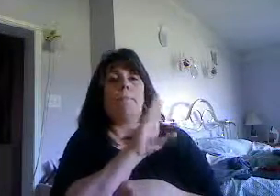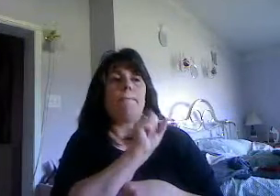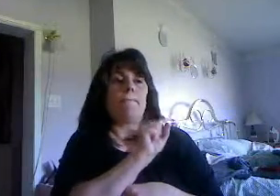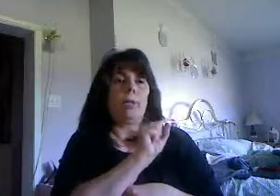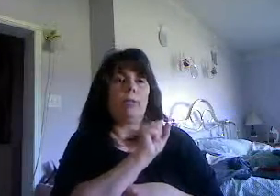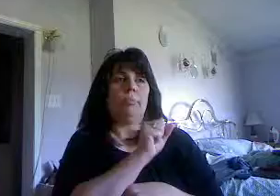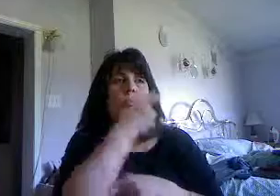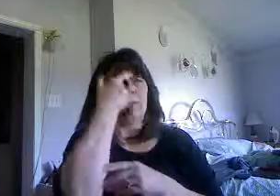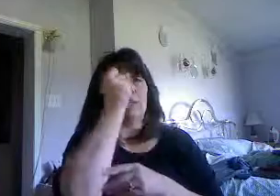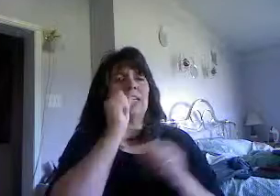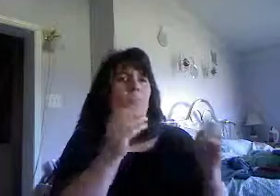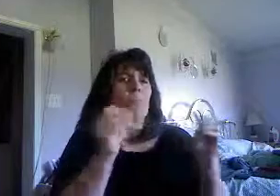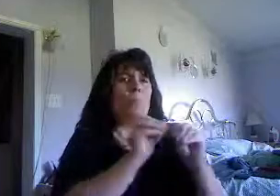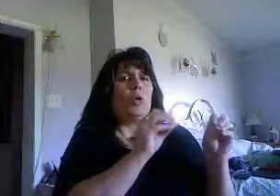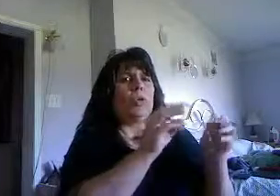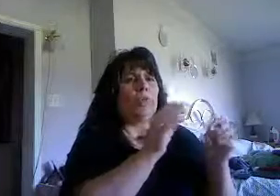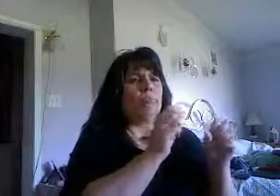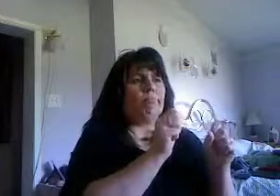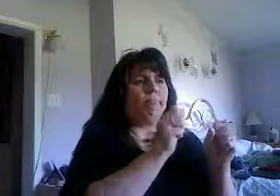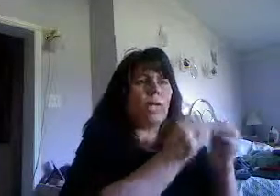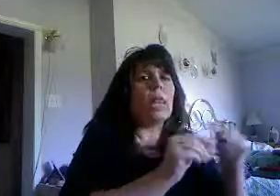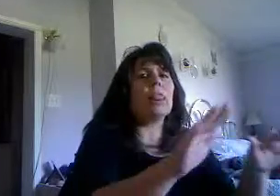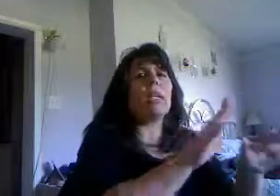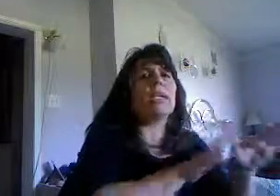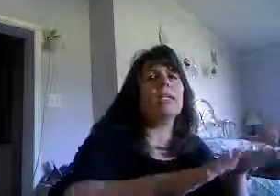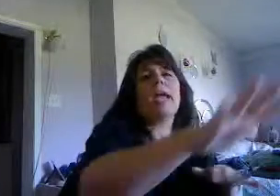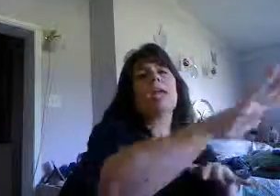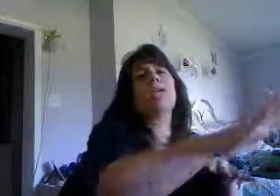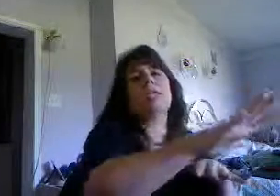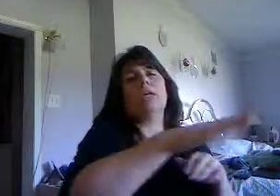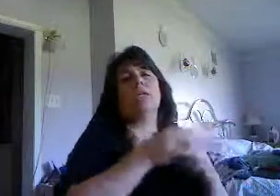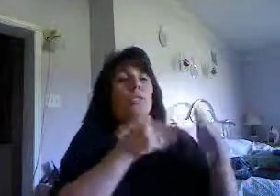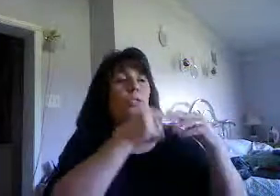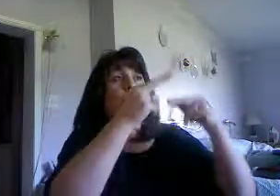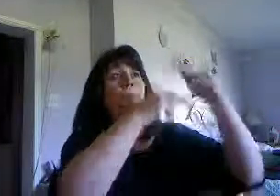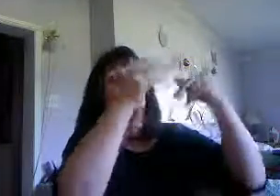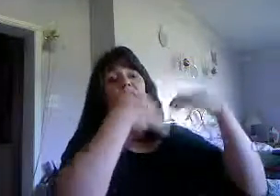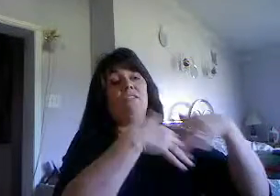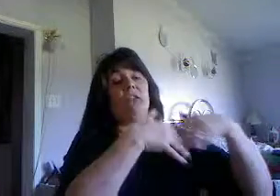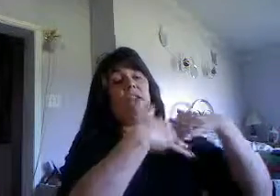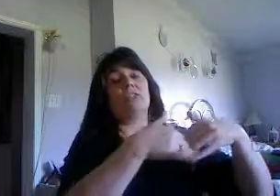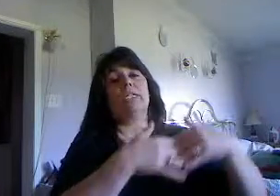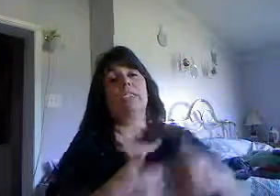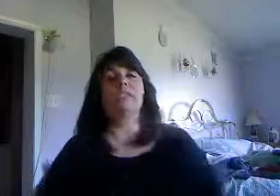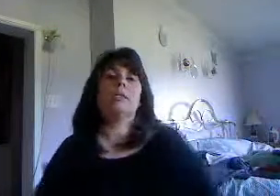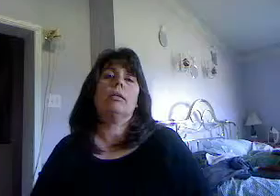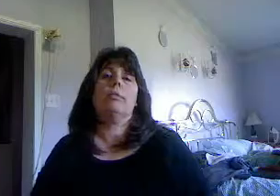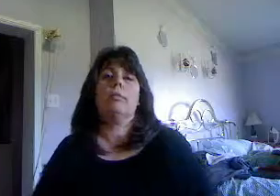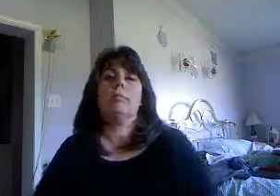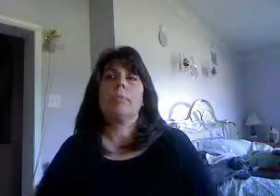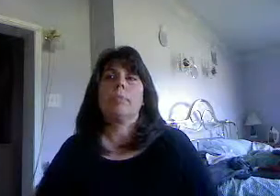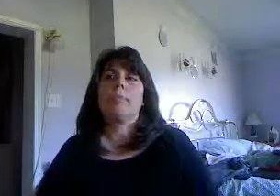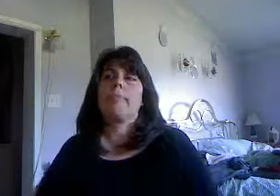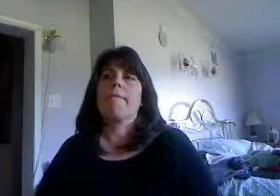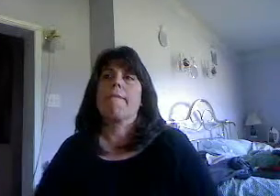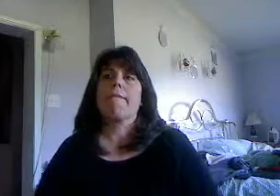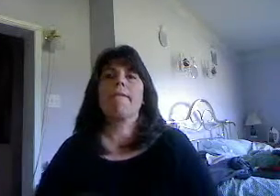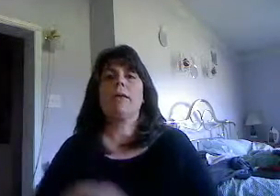And a final reason for a loss of manufacturing employment in the central cities is that manufacturing is declining overall